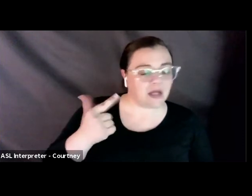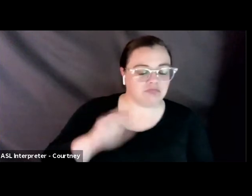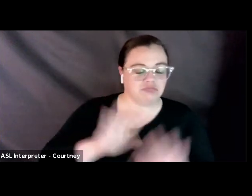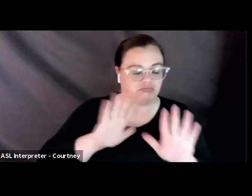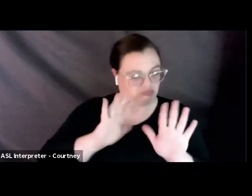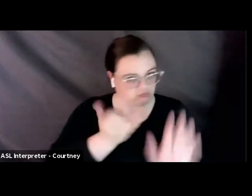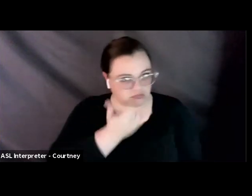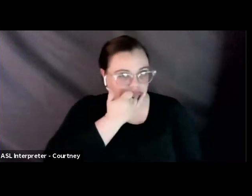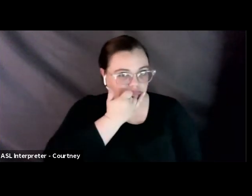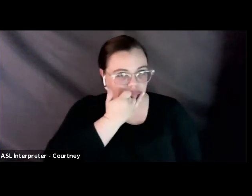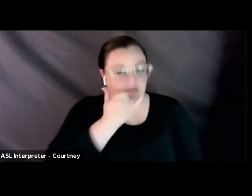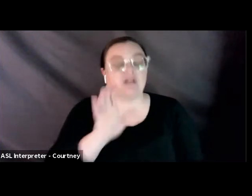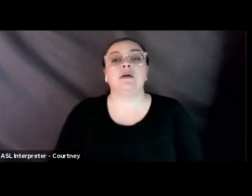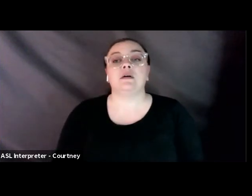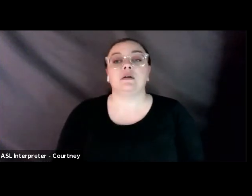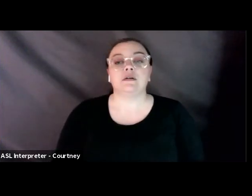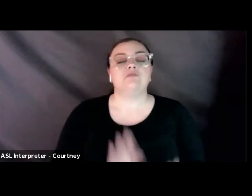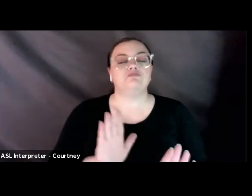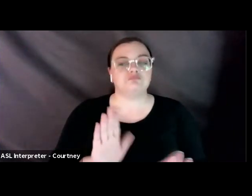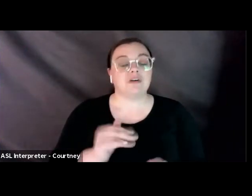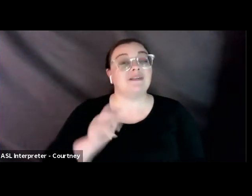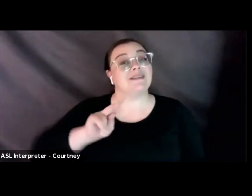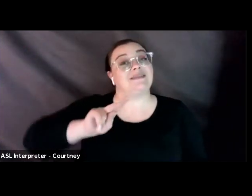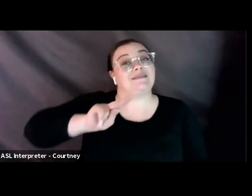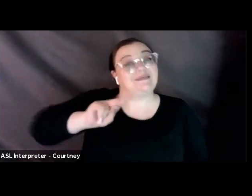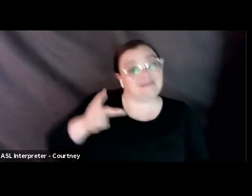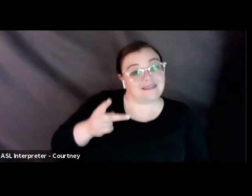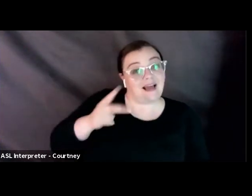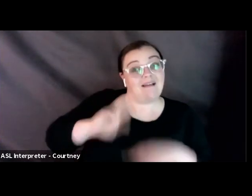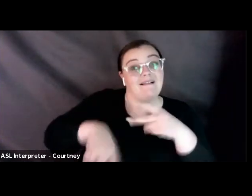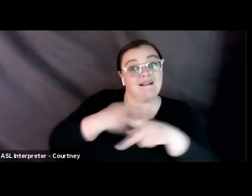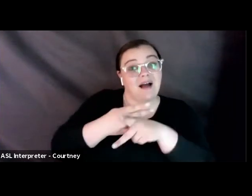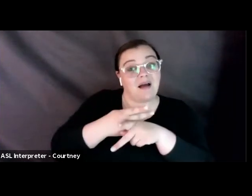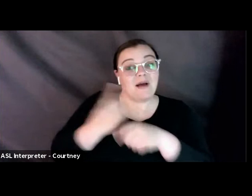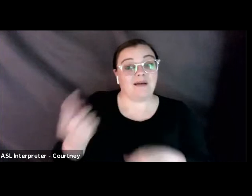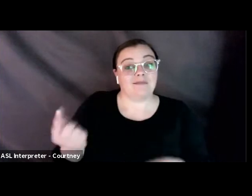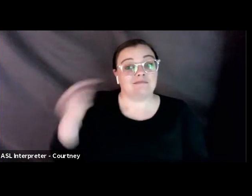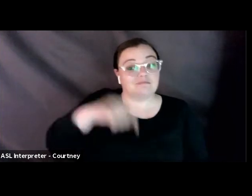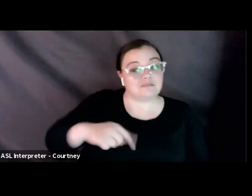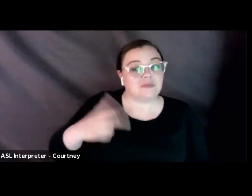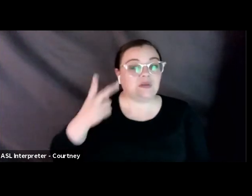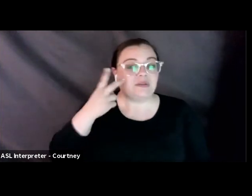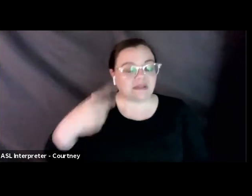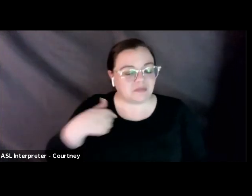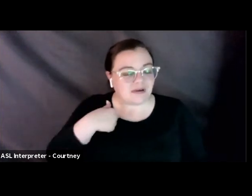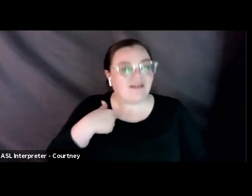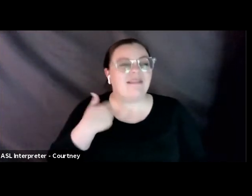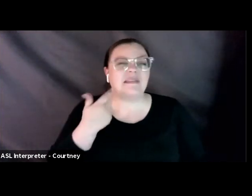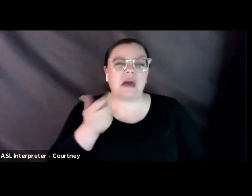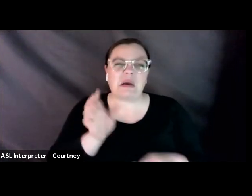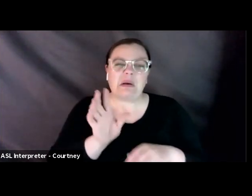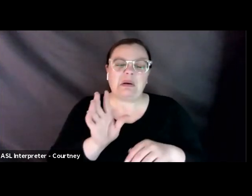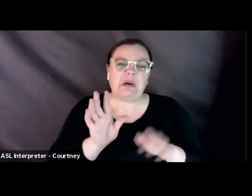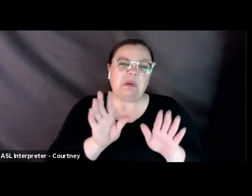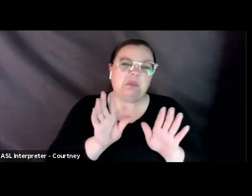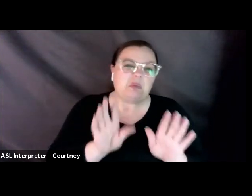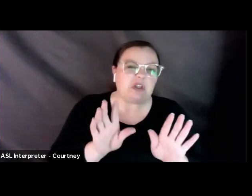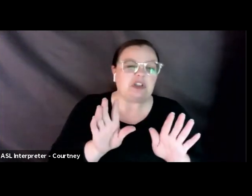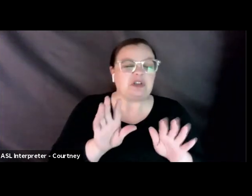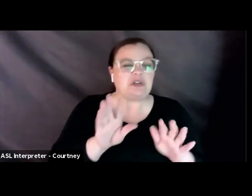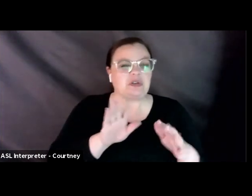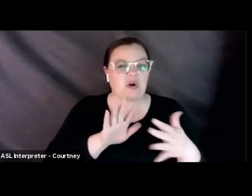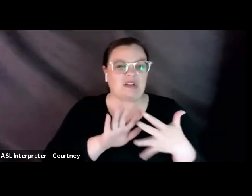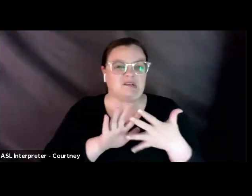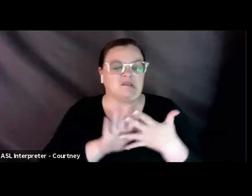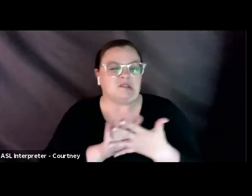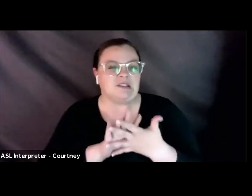in to see me, and we're just navigating chest voice right now, is the pushed or the strained or the throaty voice. Now this is